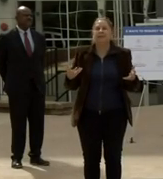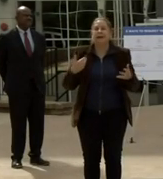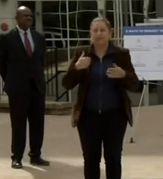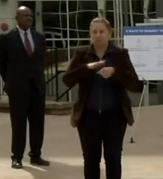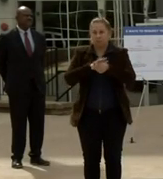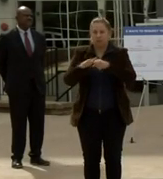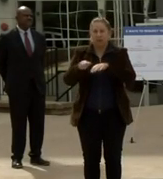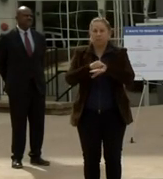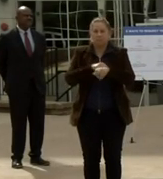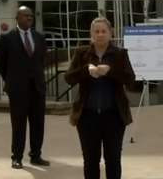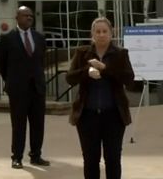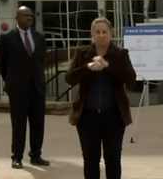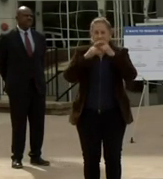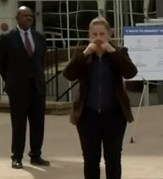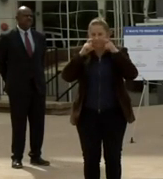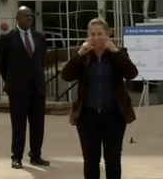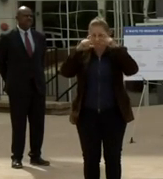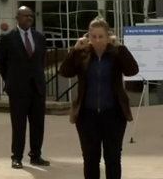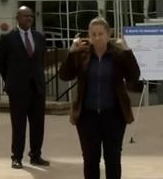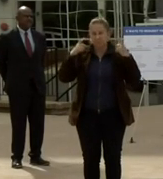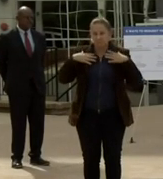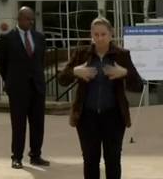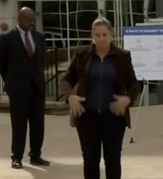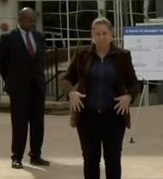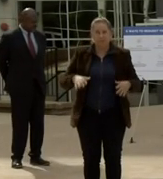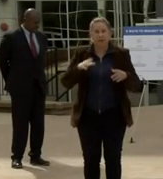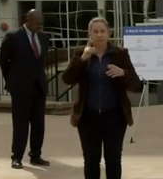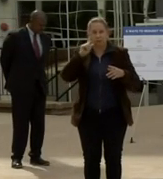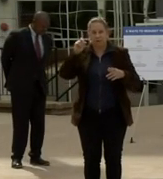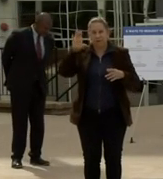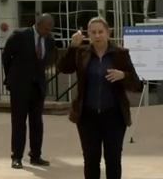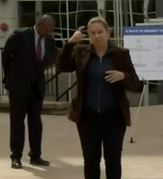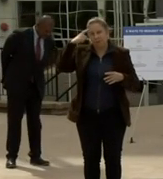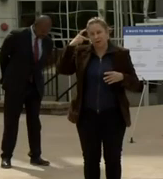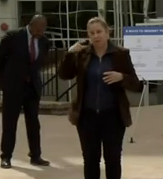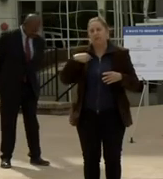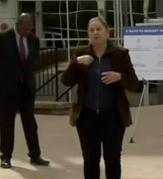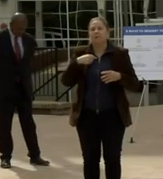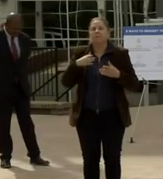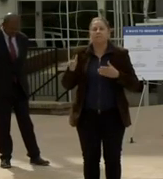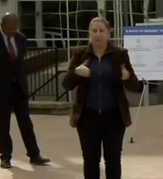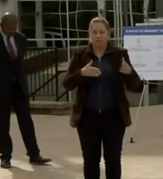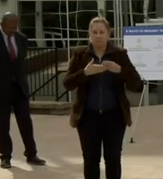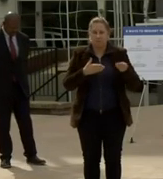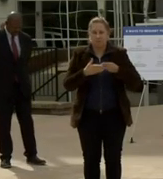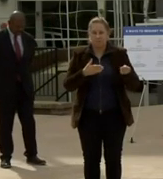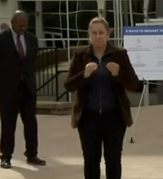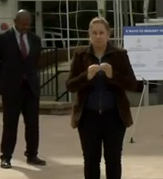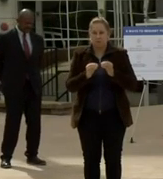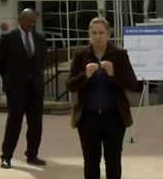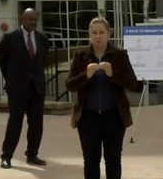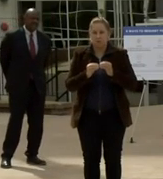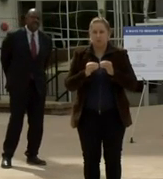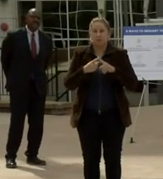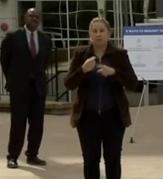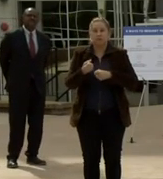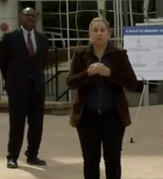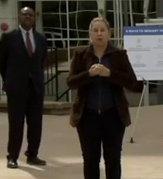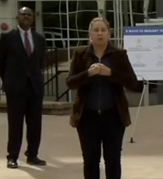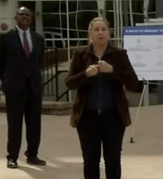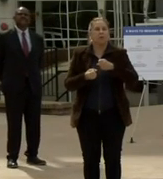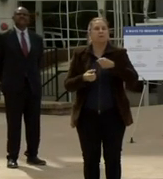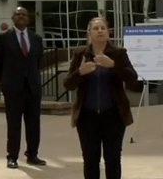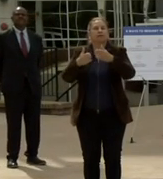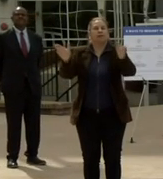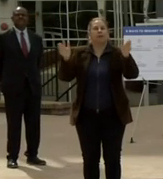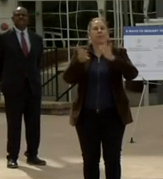satisfy DC government, but we continue to procure it to be able to support our medical system. And I don't